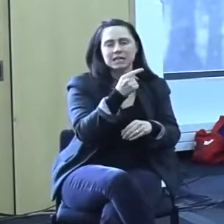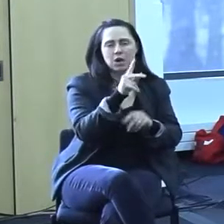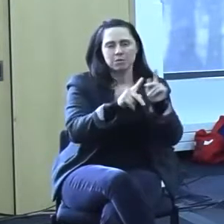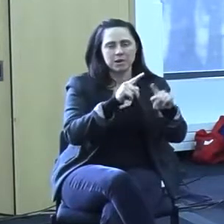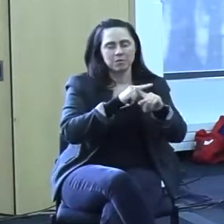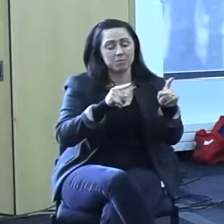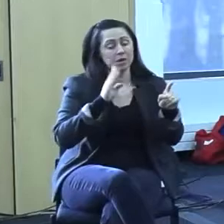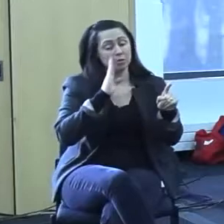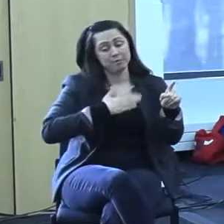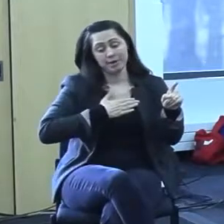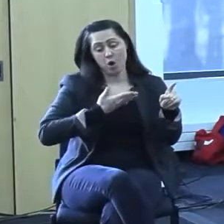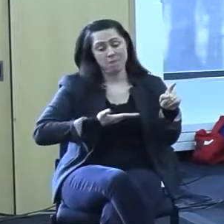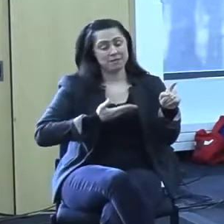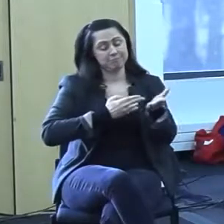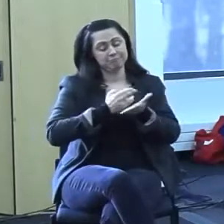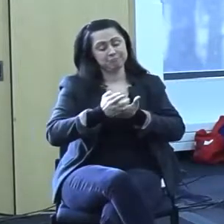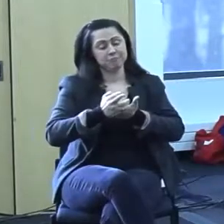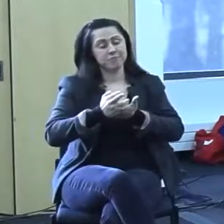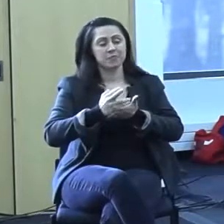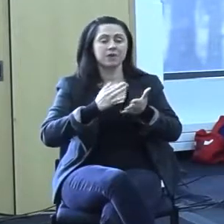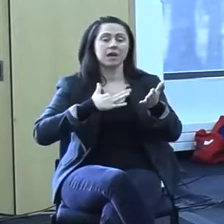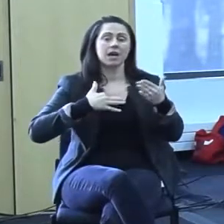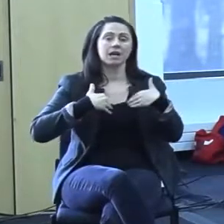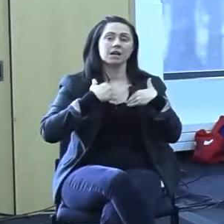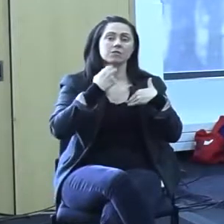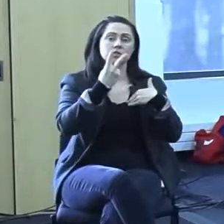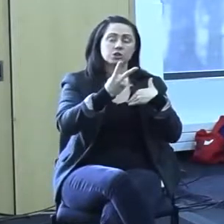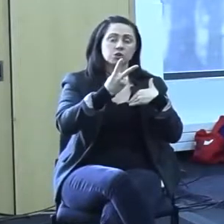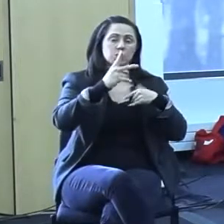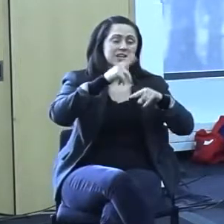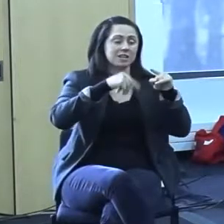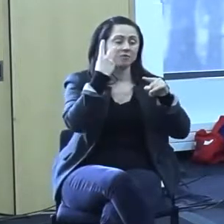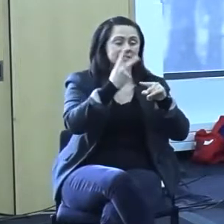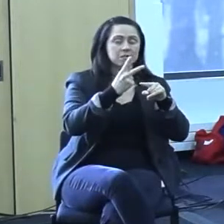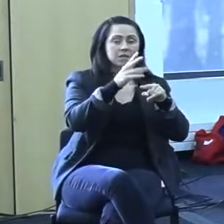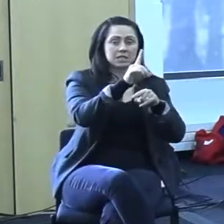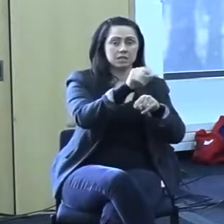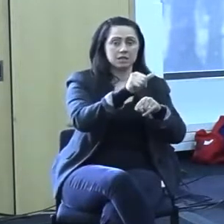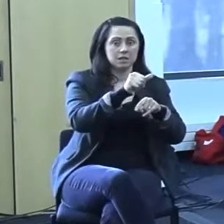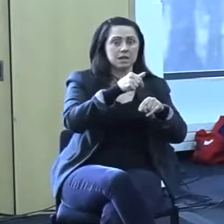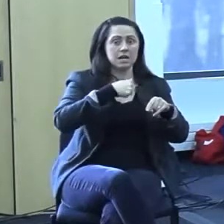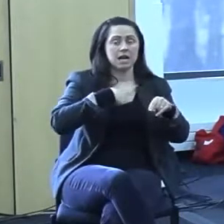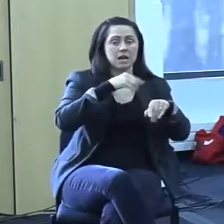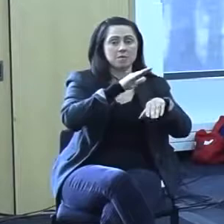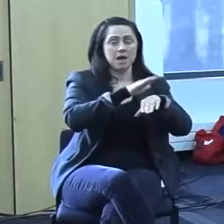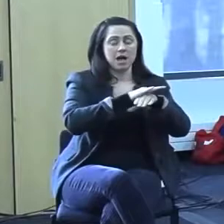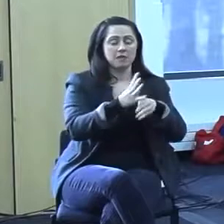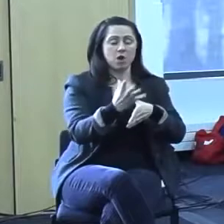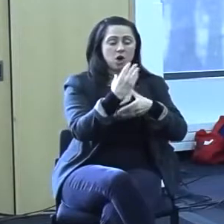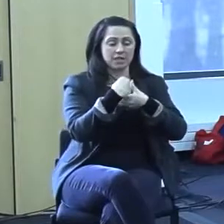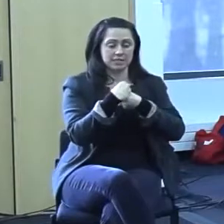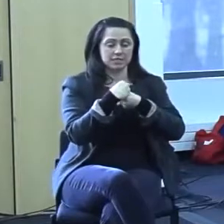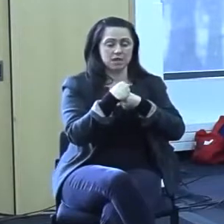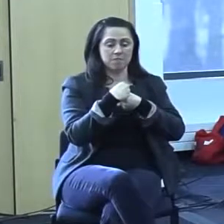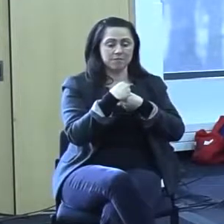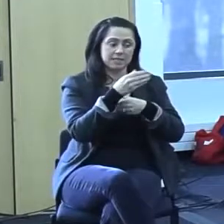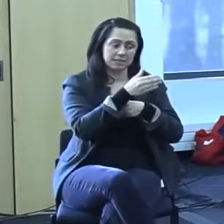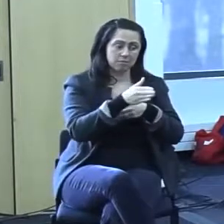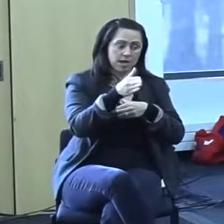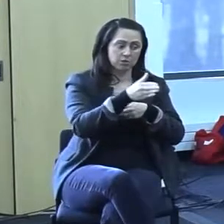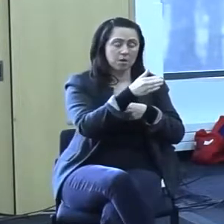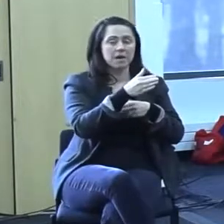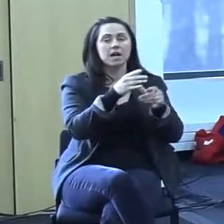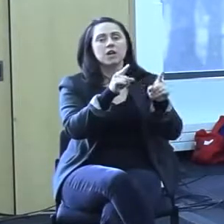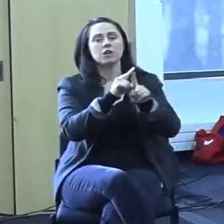I'm finally gonna be open. So I have two invisible disabilities. I'm actually on the autism spectrum. So, and then